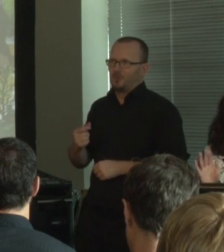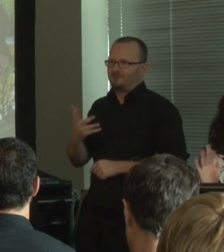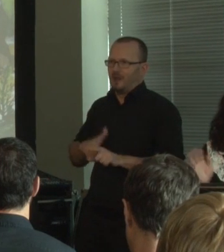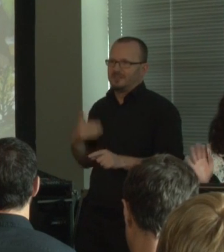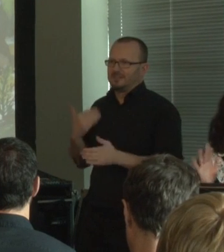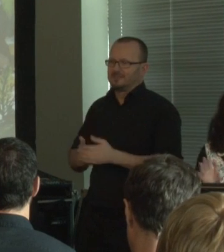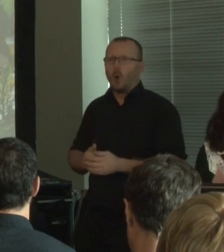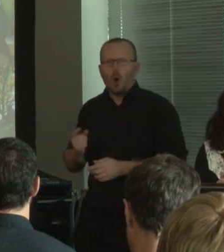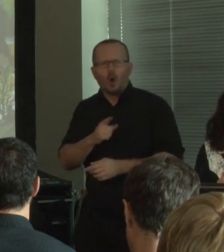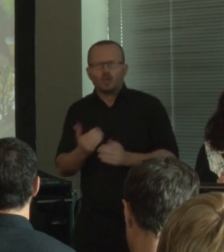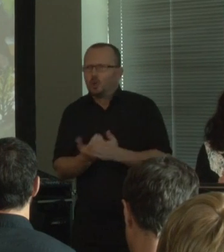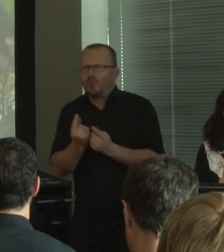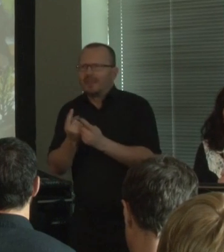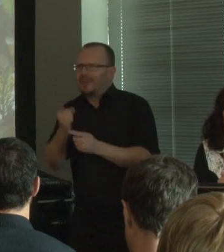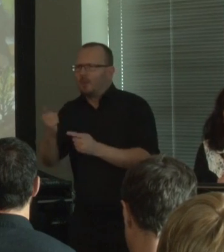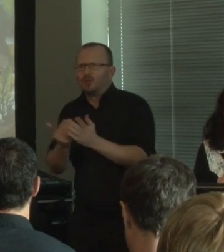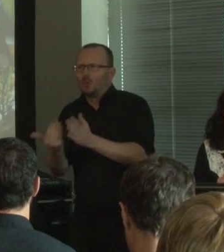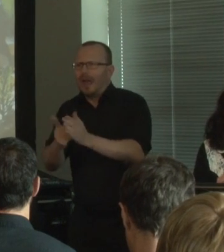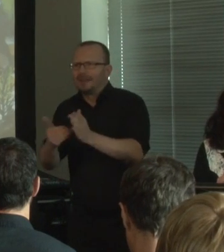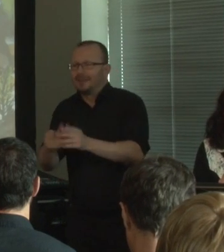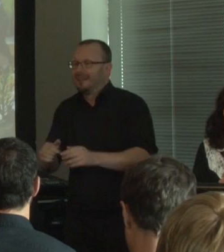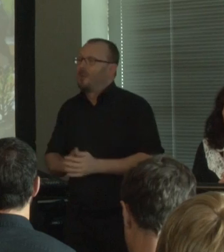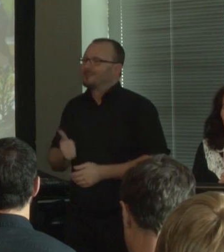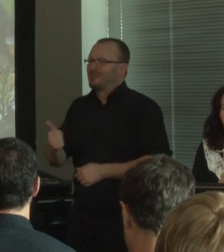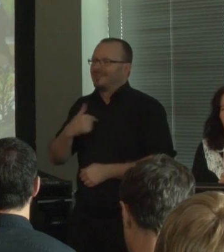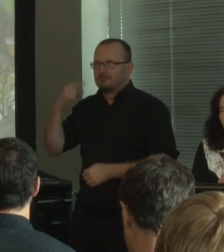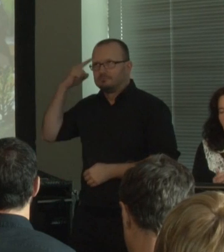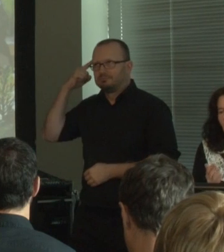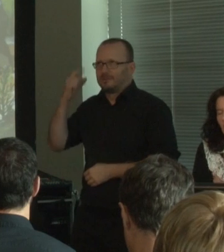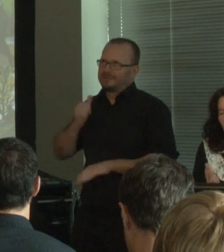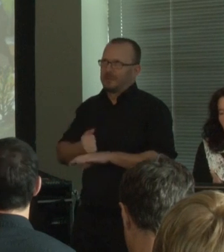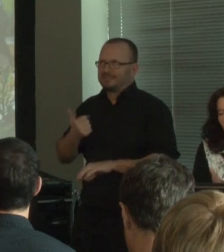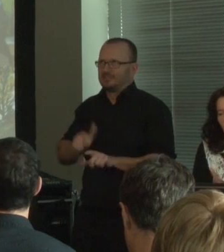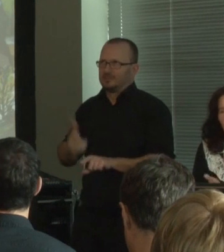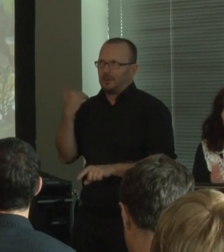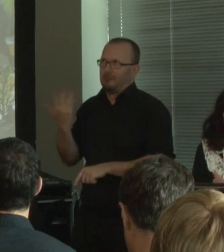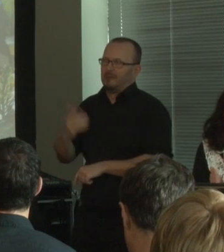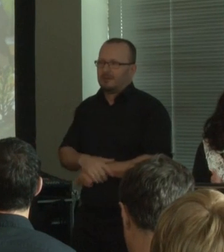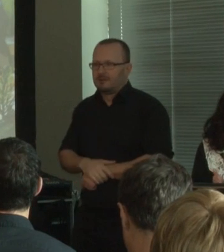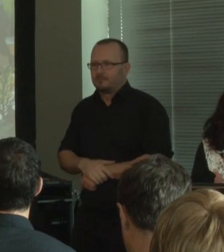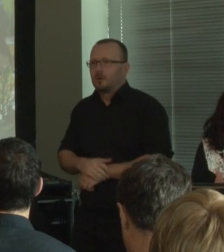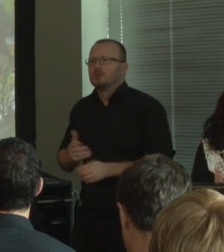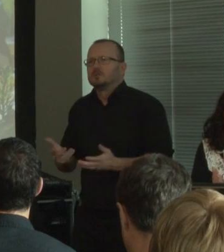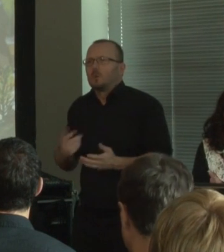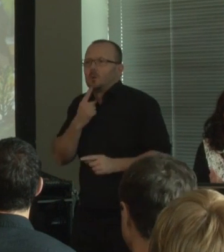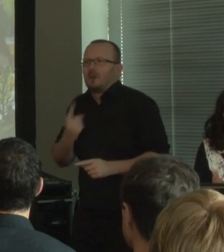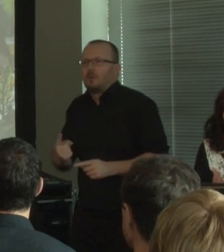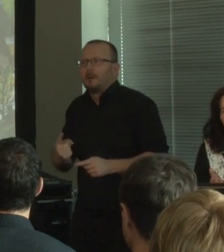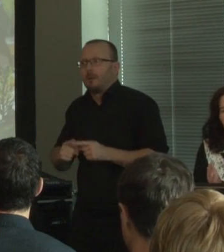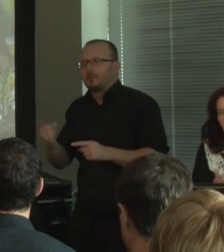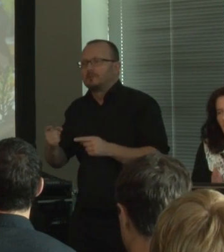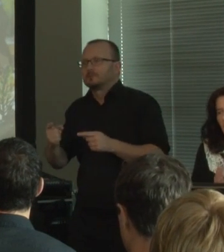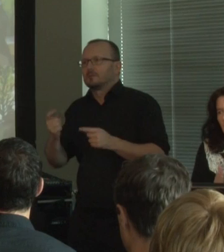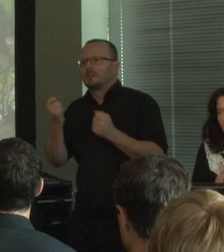love that new thing. You've got that new thing. We go, uh-huh, yeah, been there since opening. So, you know, there's such a lot of content and there's so many layers of it that people are coming